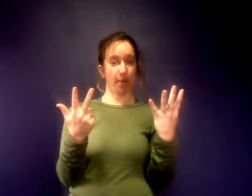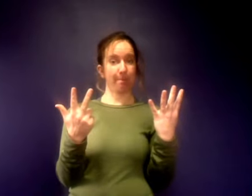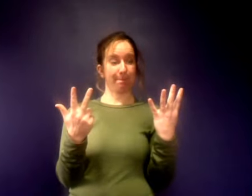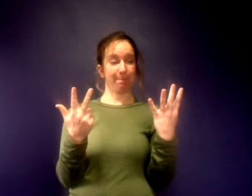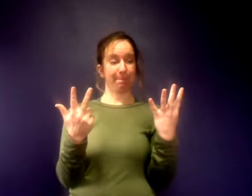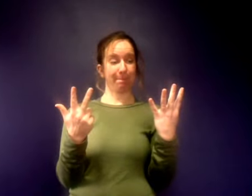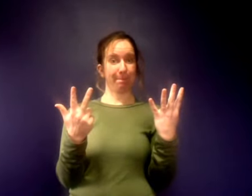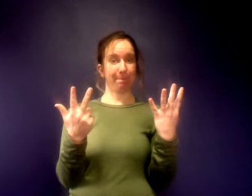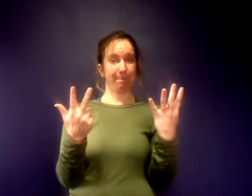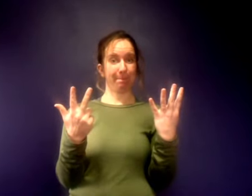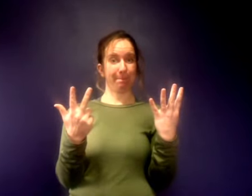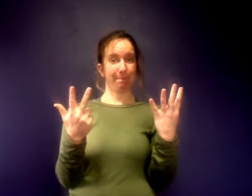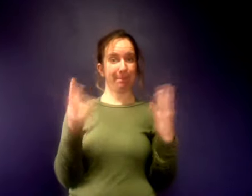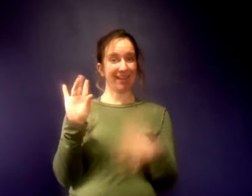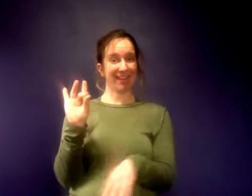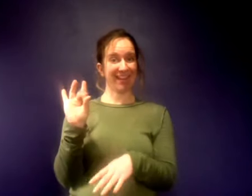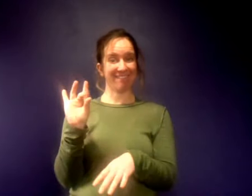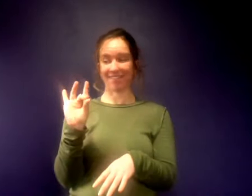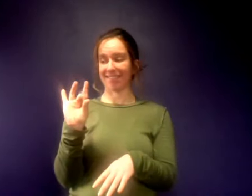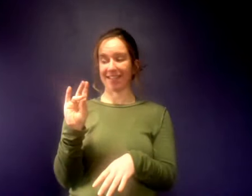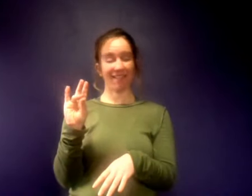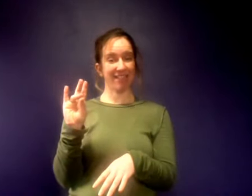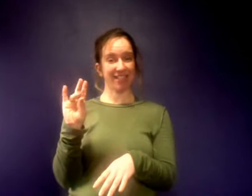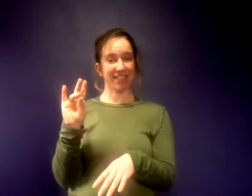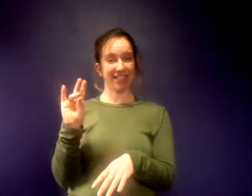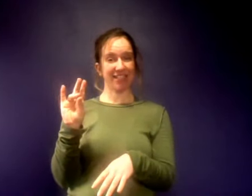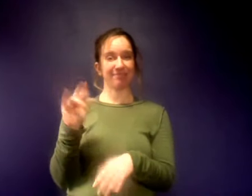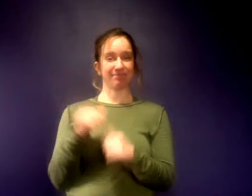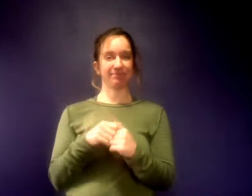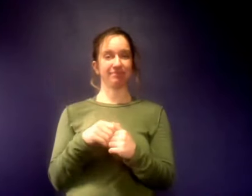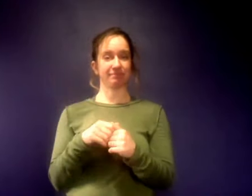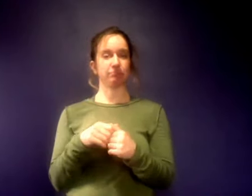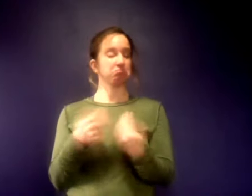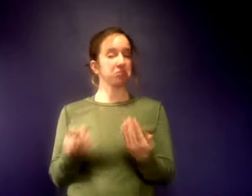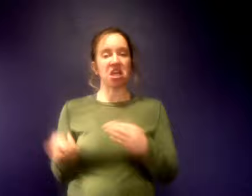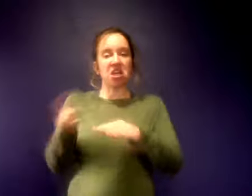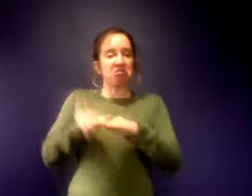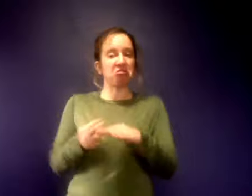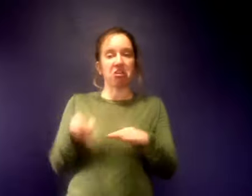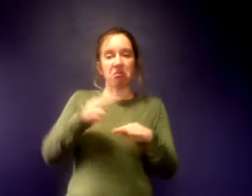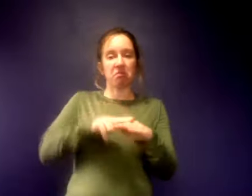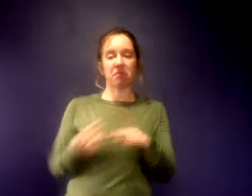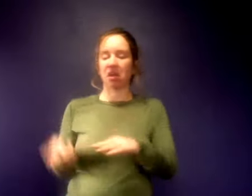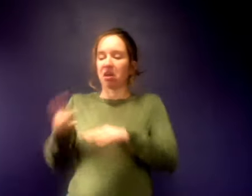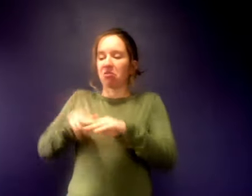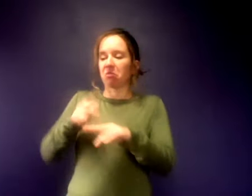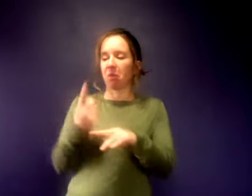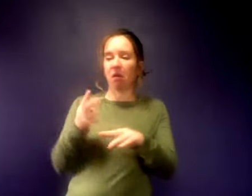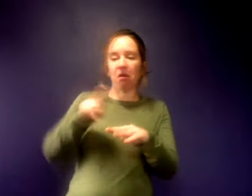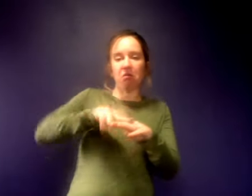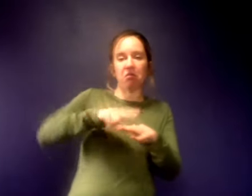4. Notice all we did was just increase it by 1, by 2, by 3, by 4, and then we ended up at 7. And that was our